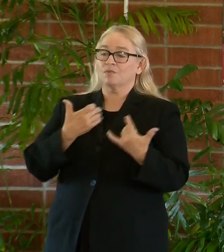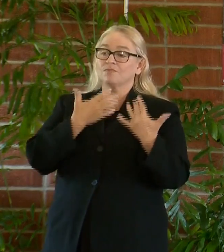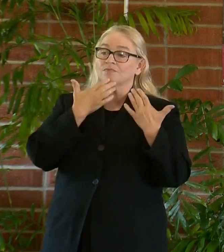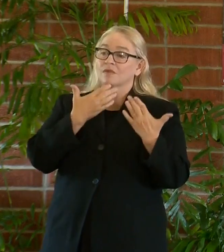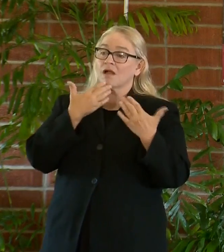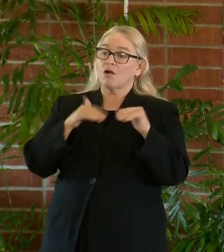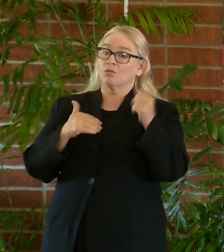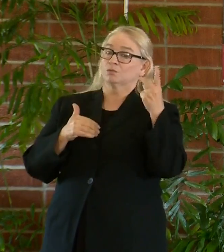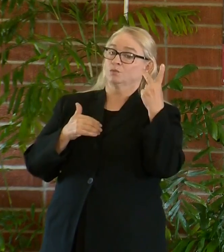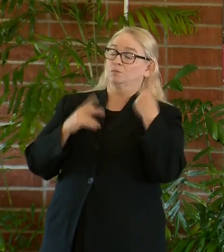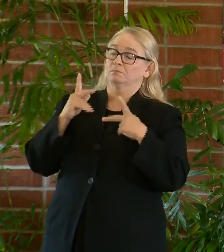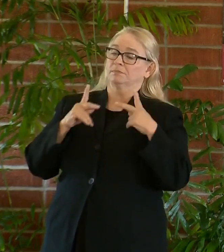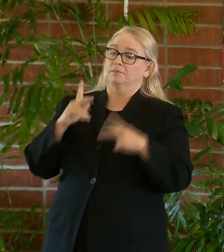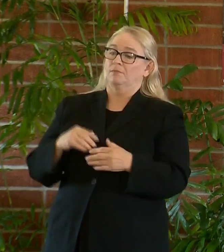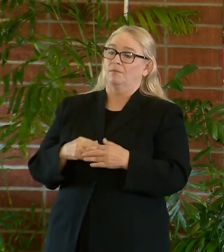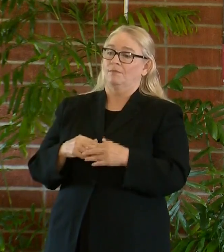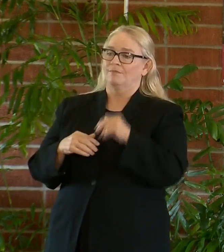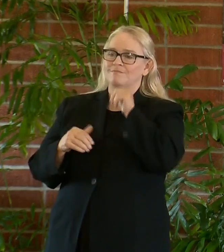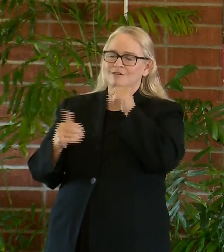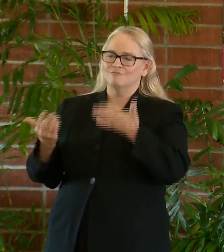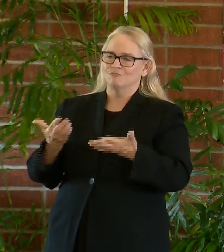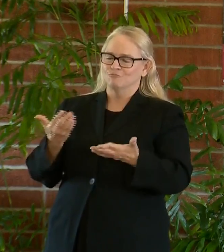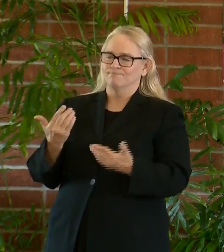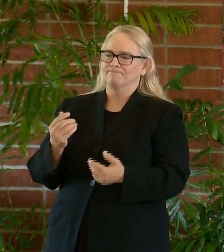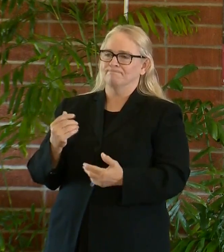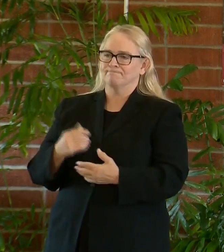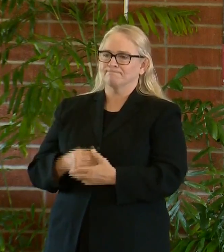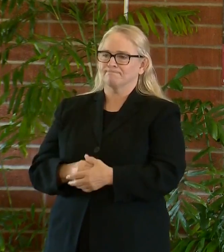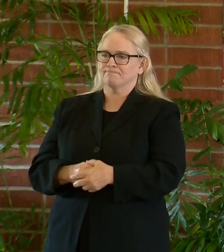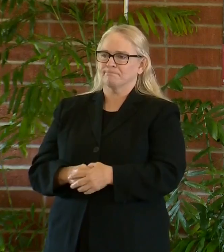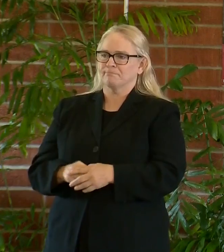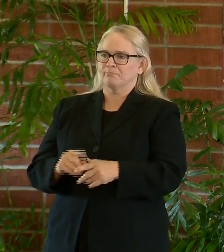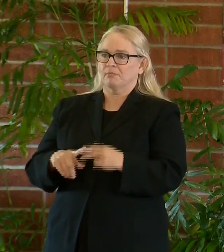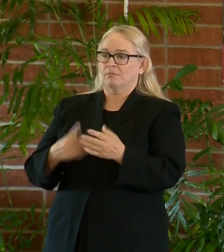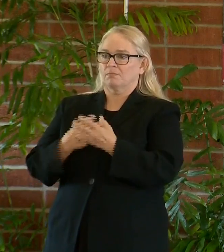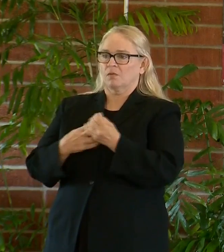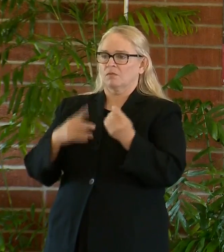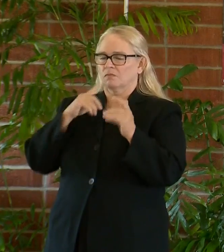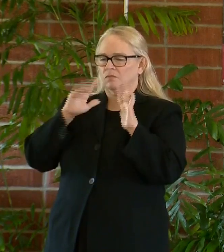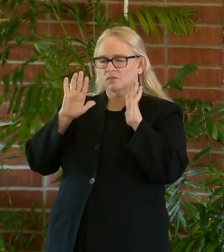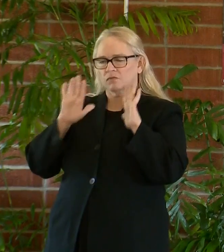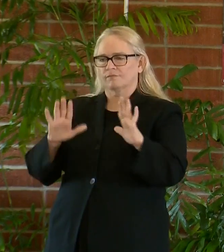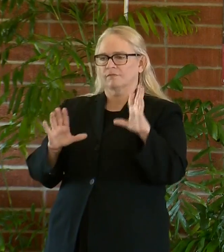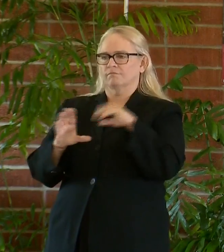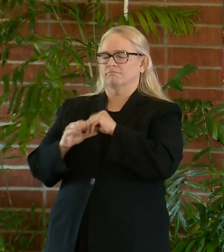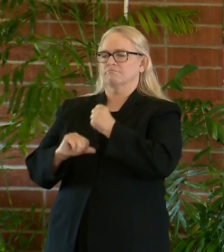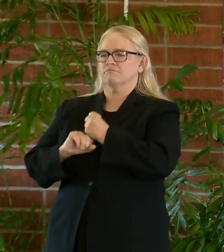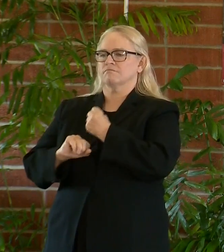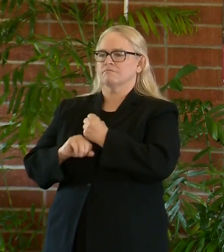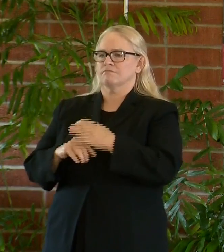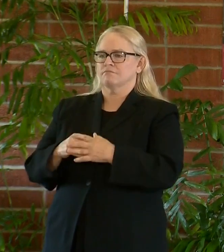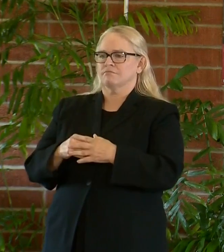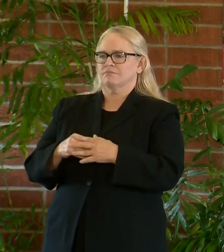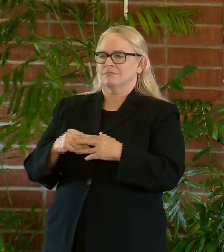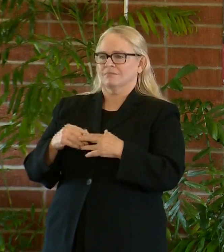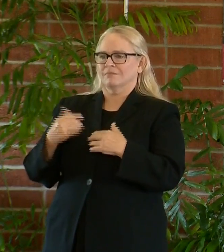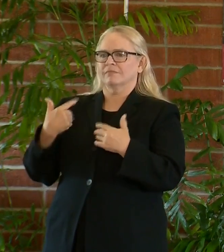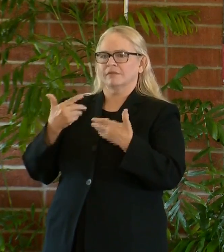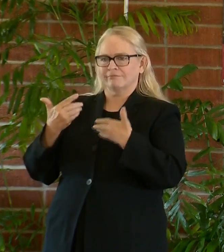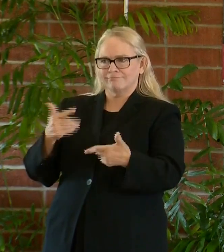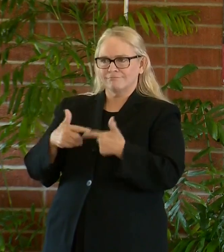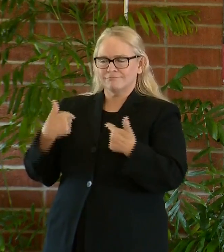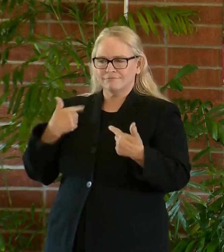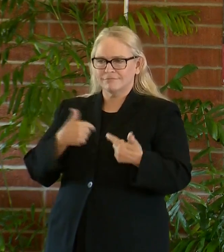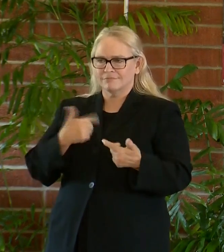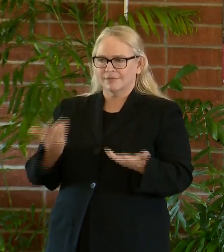be here that have been instrumental in bringing us here, and that's Assemblywoman Eggman and Senator